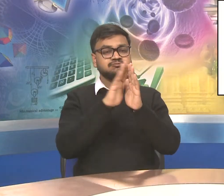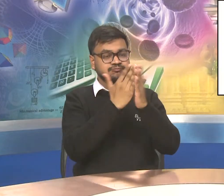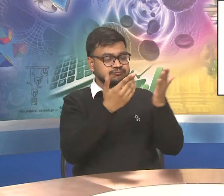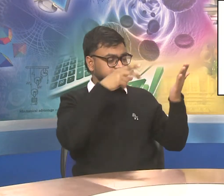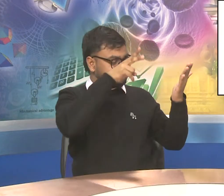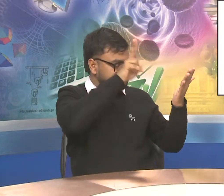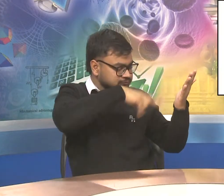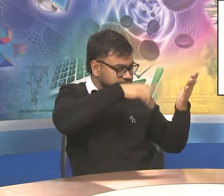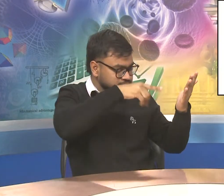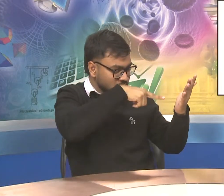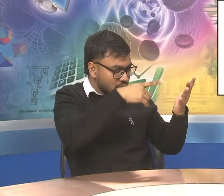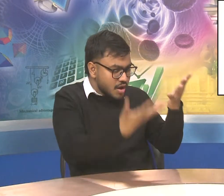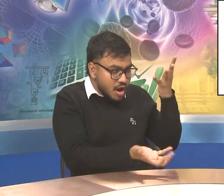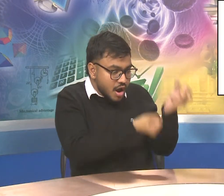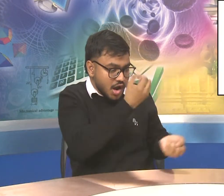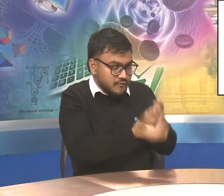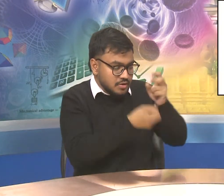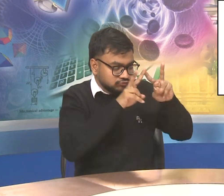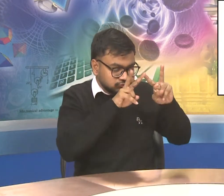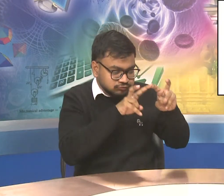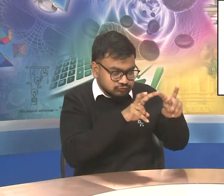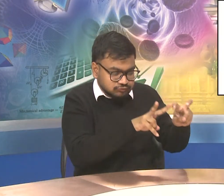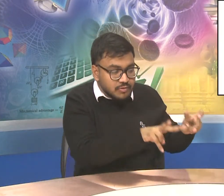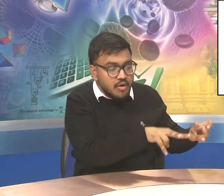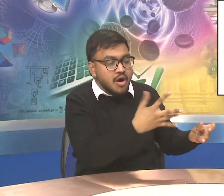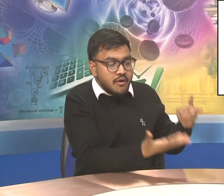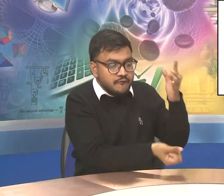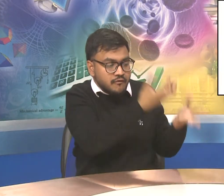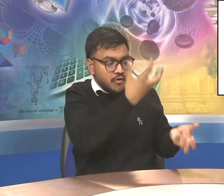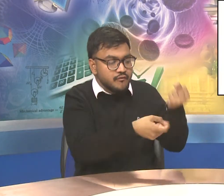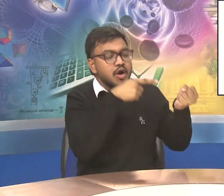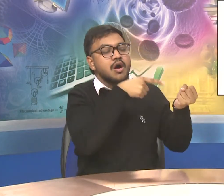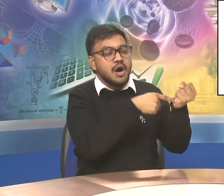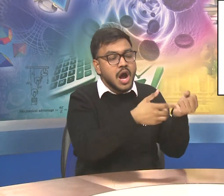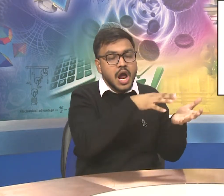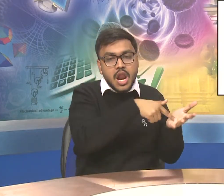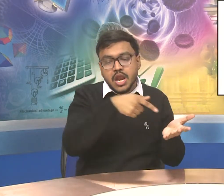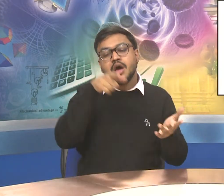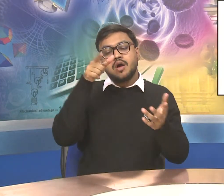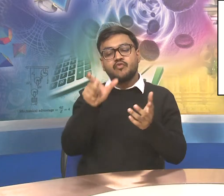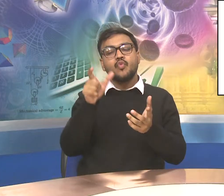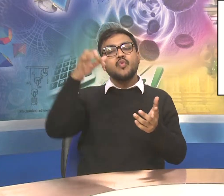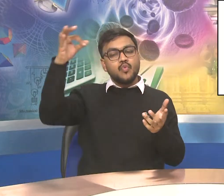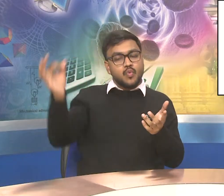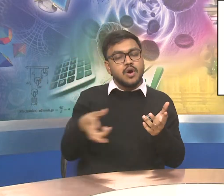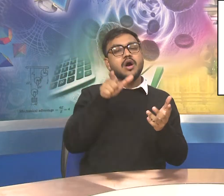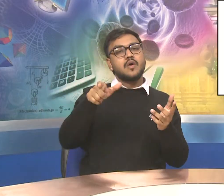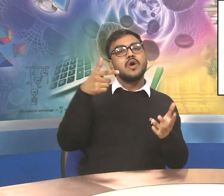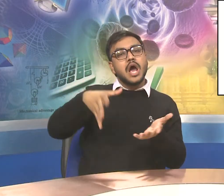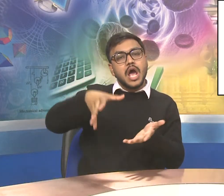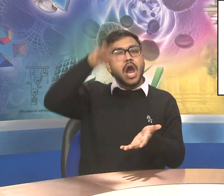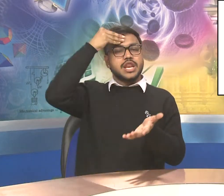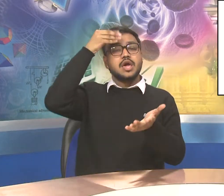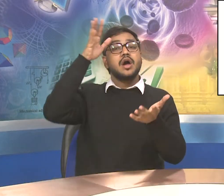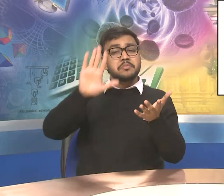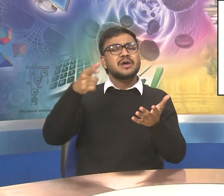Researcher is a person who discovers new words or explain the